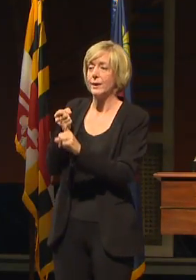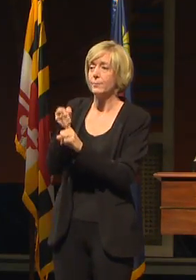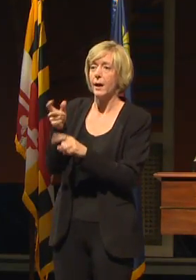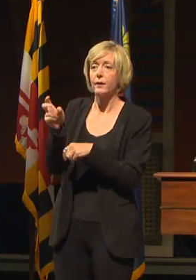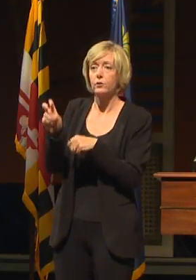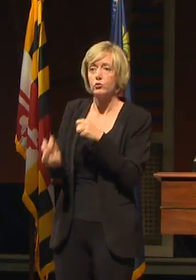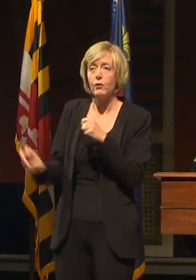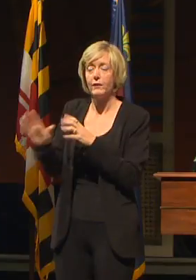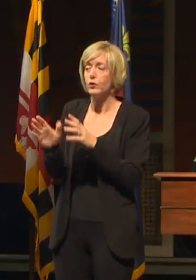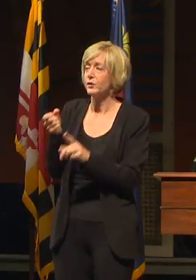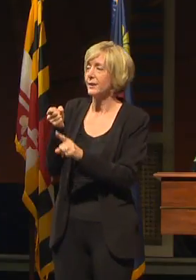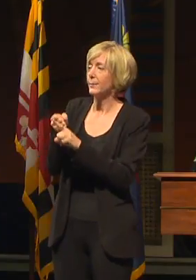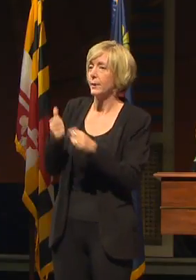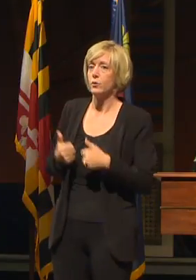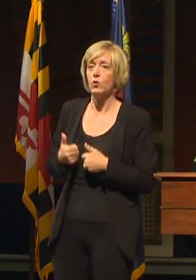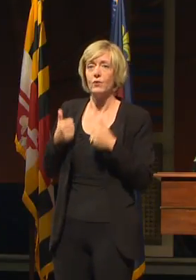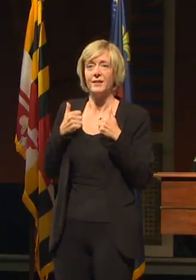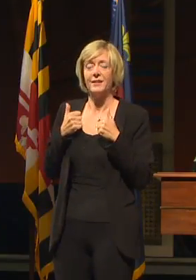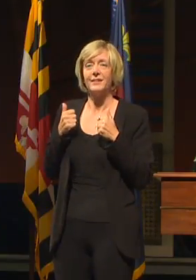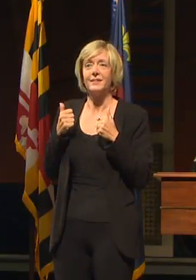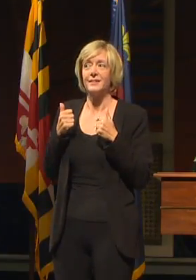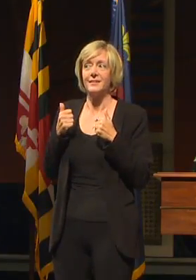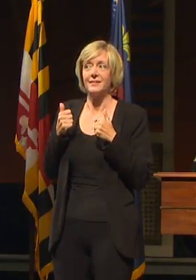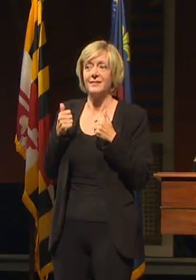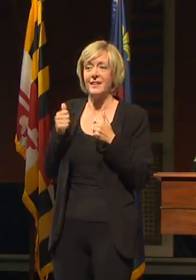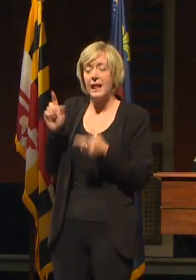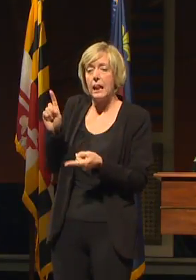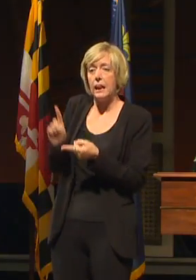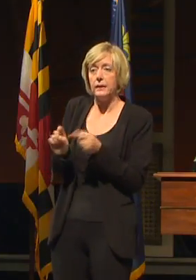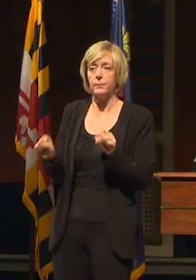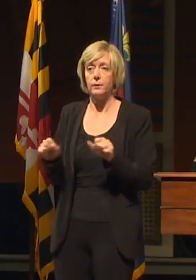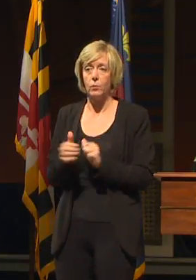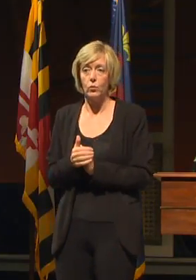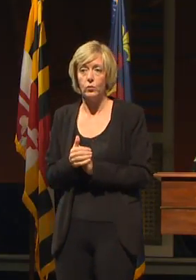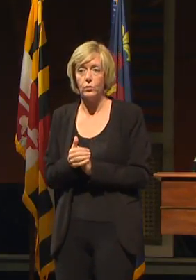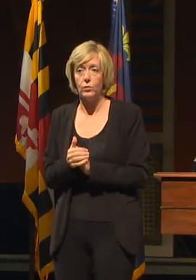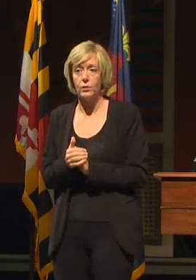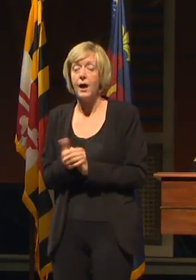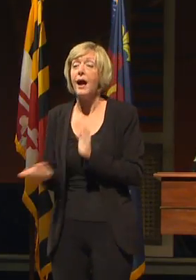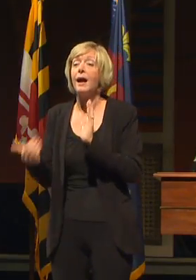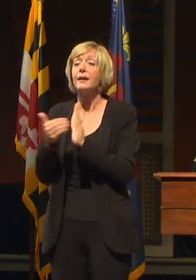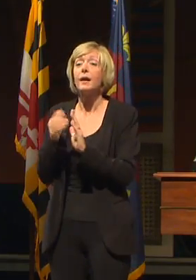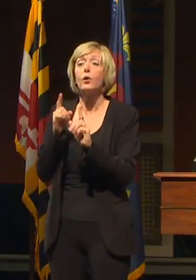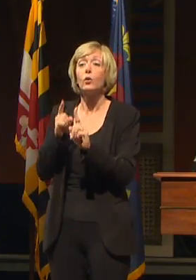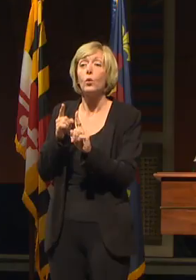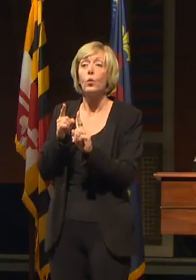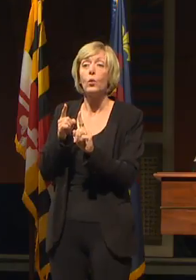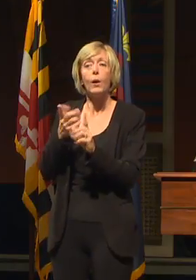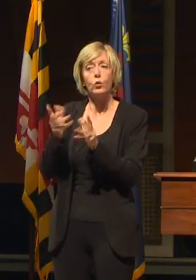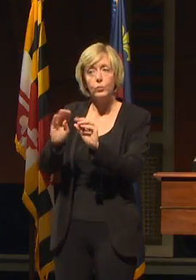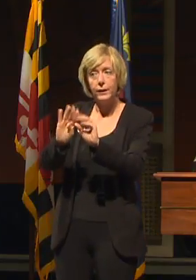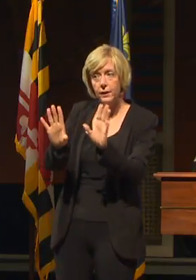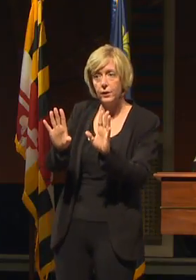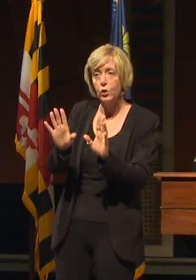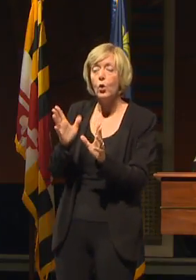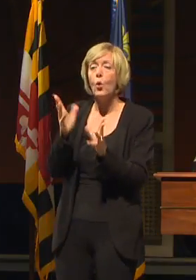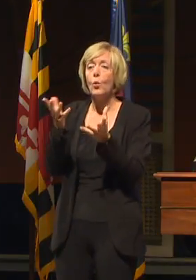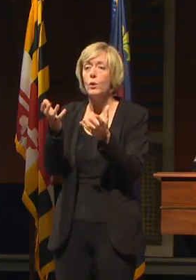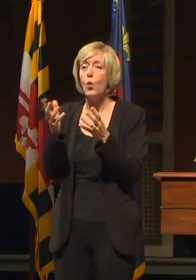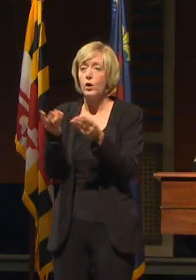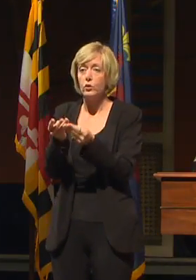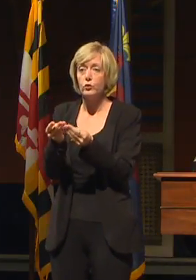live on our roadways. Not at all. What we're looking for, this is a solution, let me say this pretty clearly. We are looking